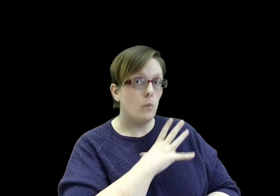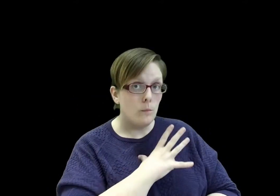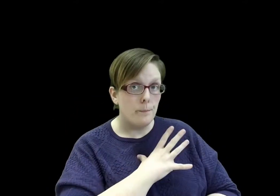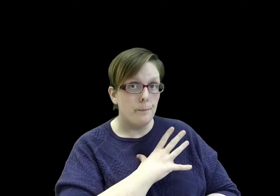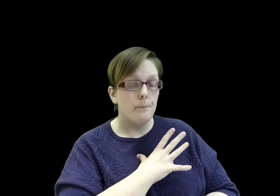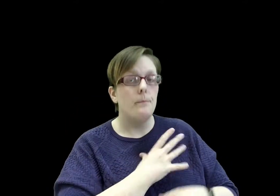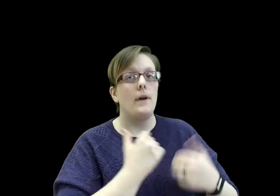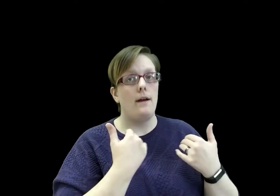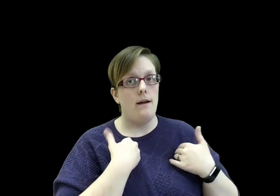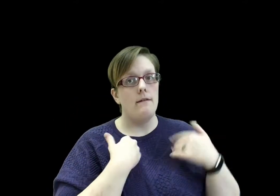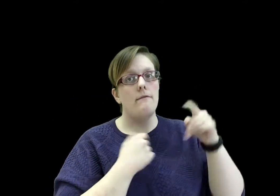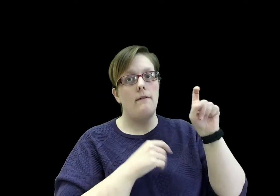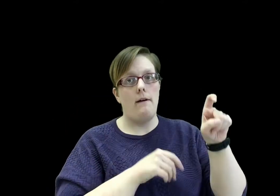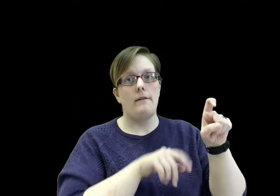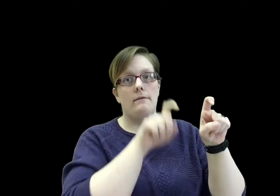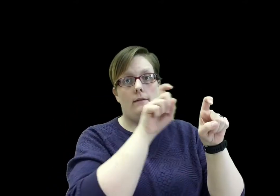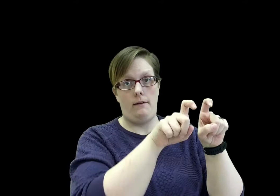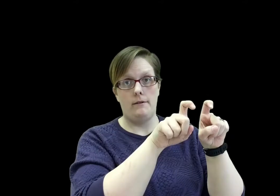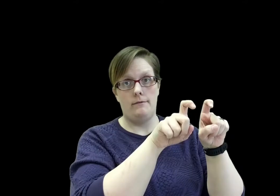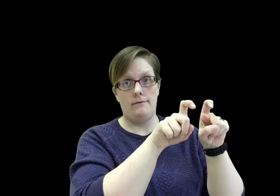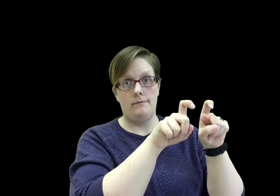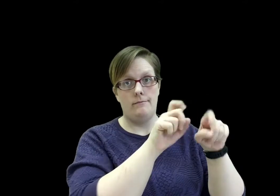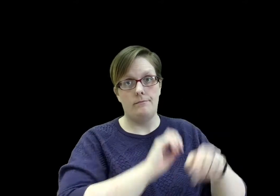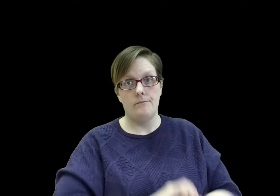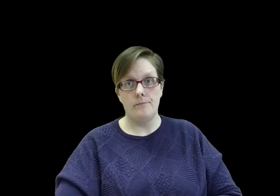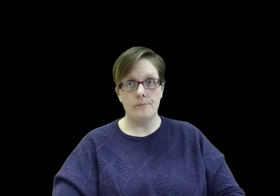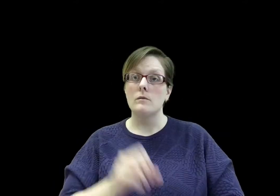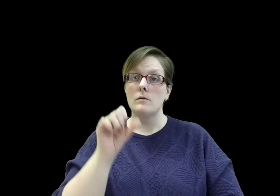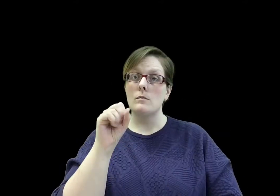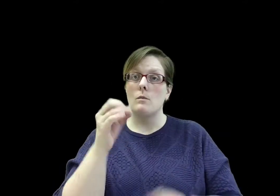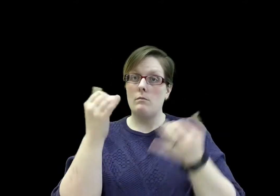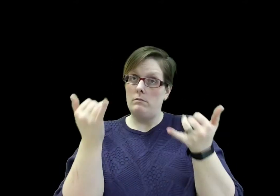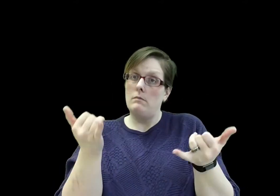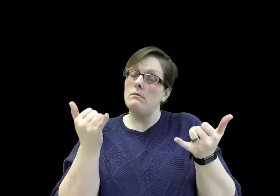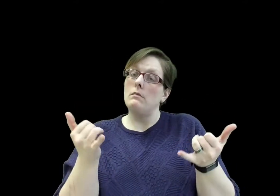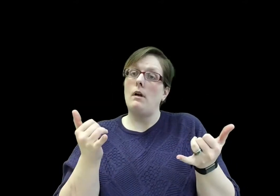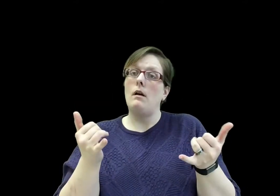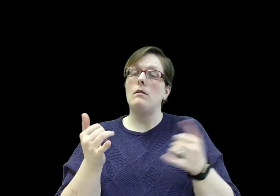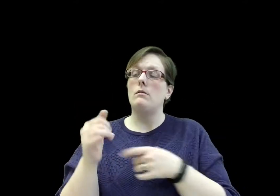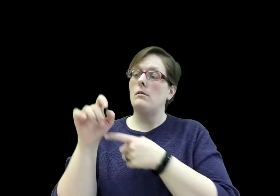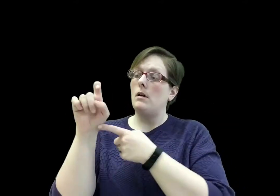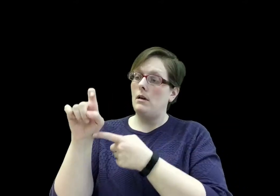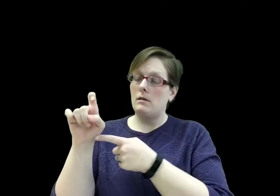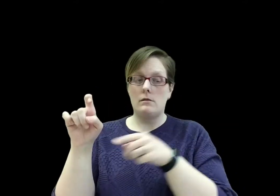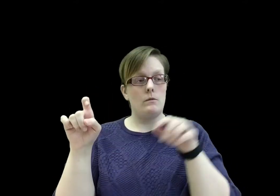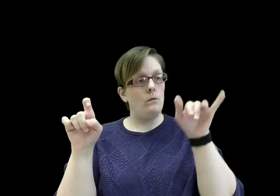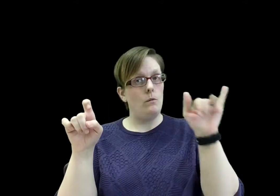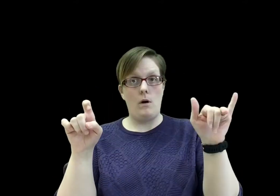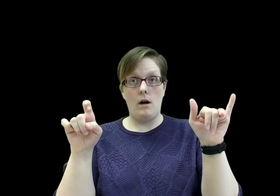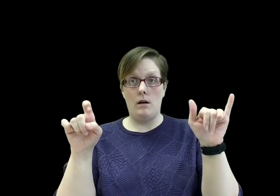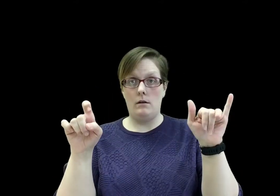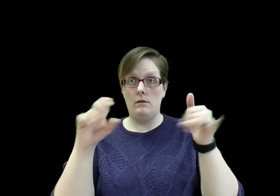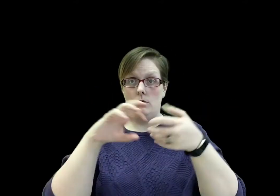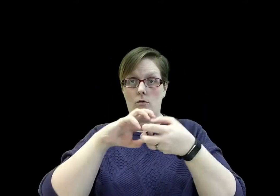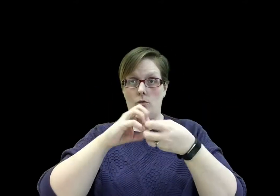a woman, they will have 2 X's. So now, X and